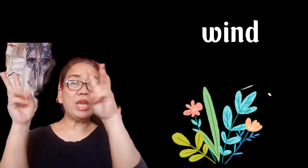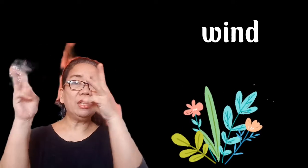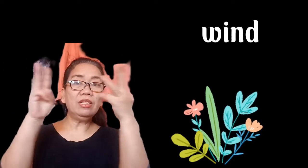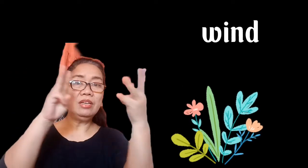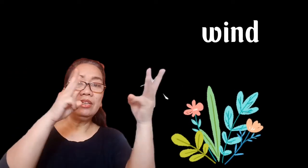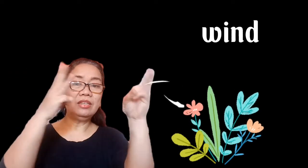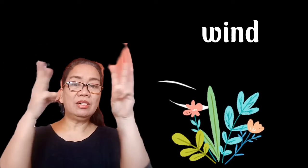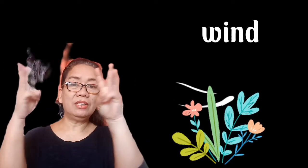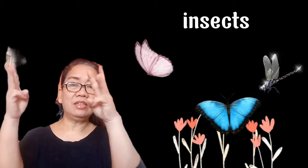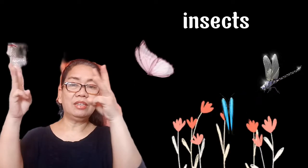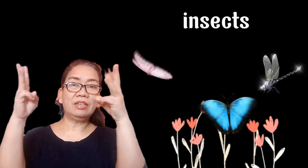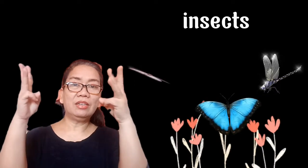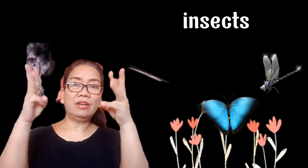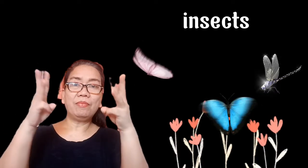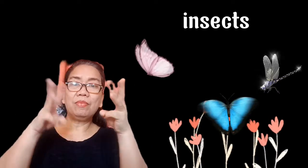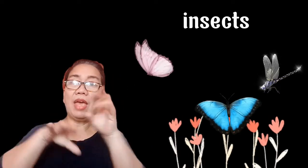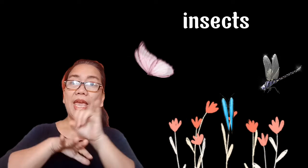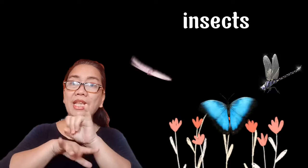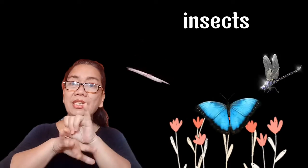wind,